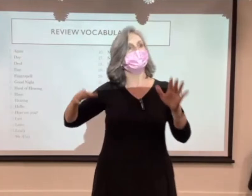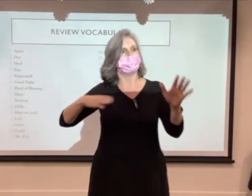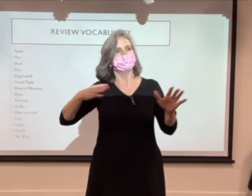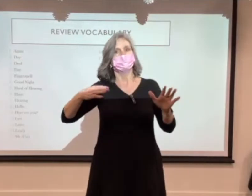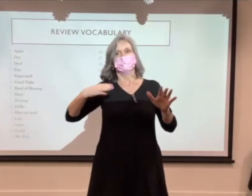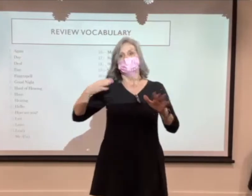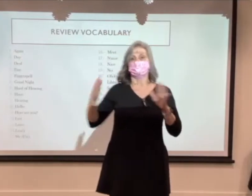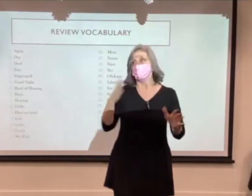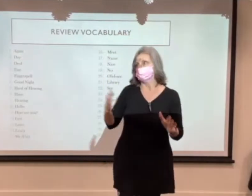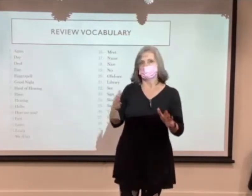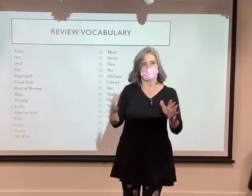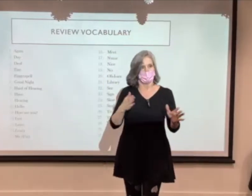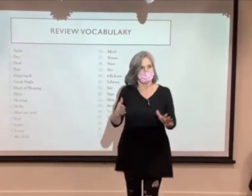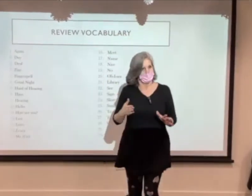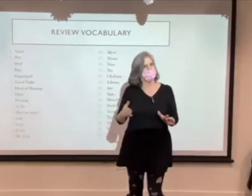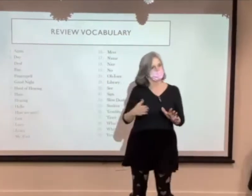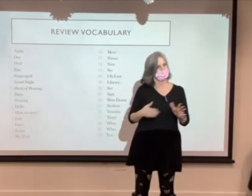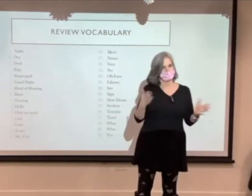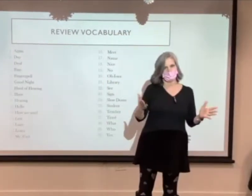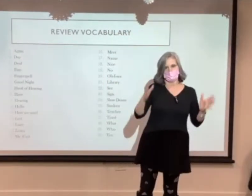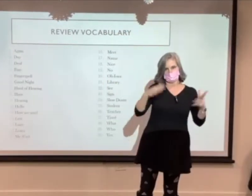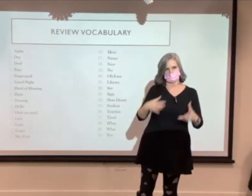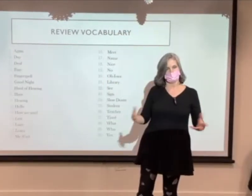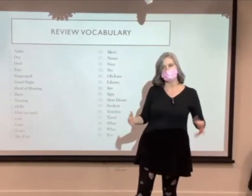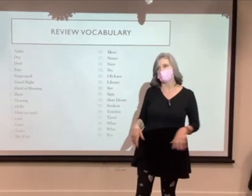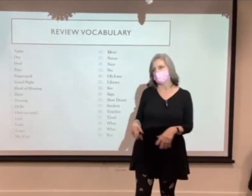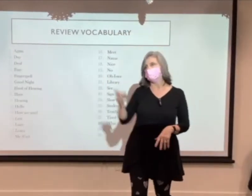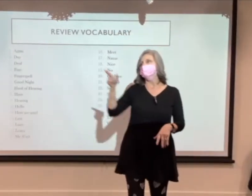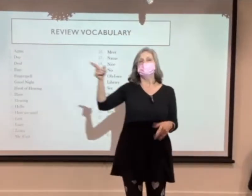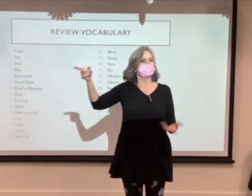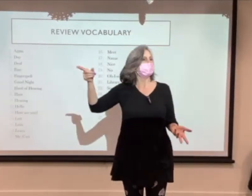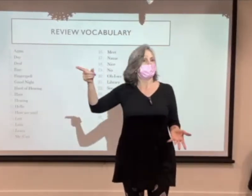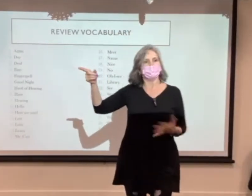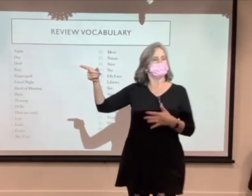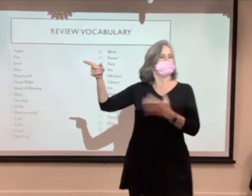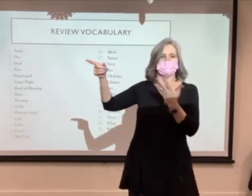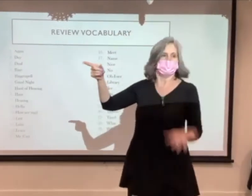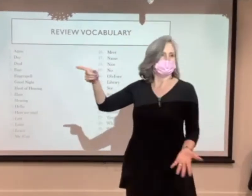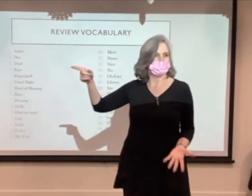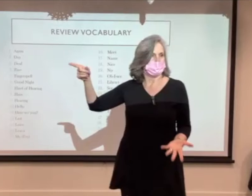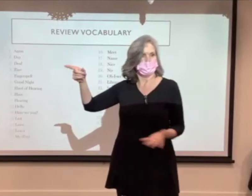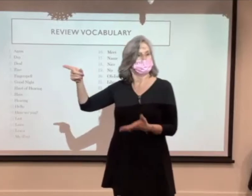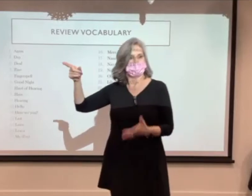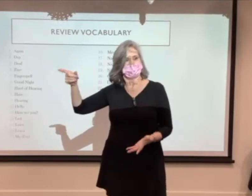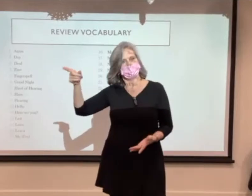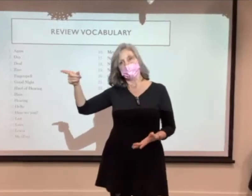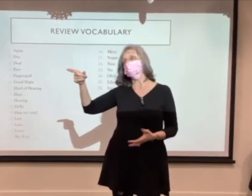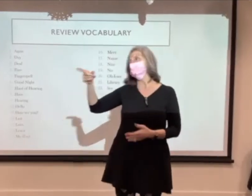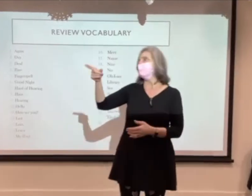what pronouns they're going by because everyone has their own unique way. But either way, this is still the sign that you would point. And